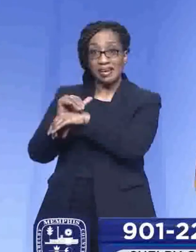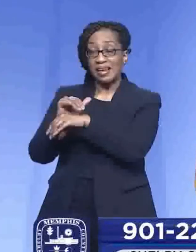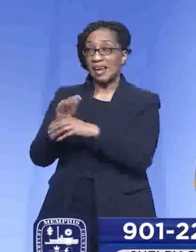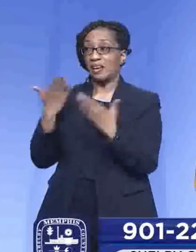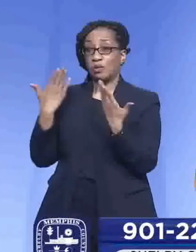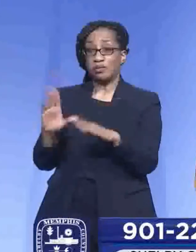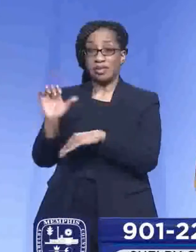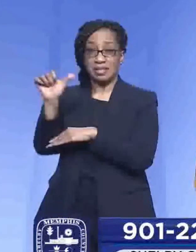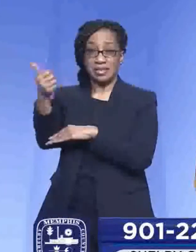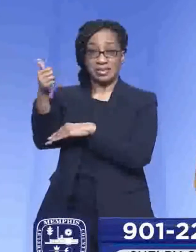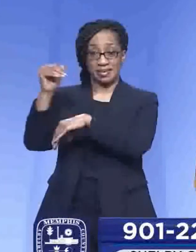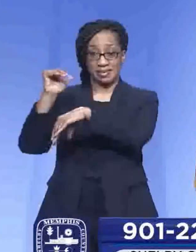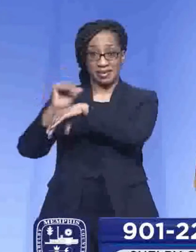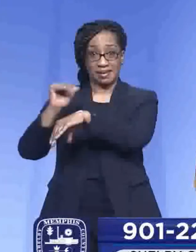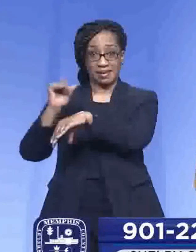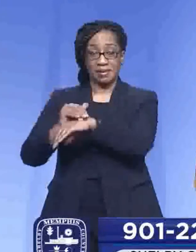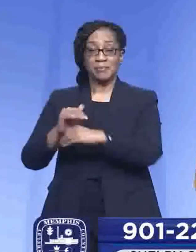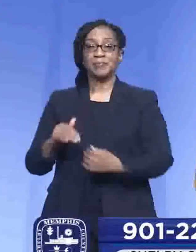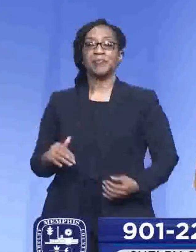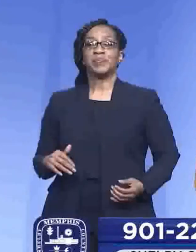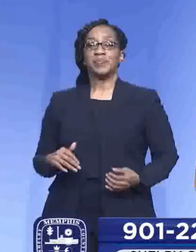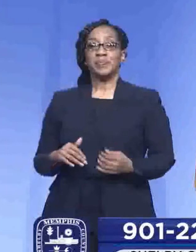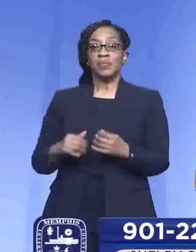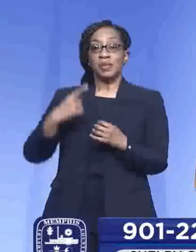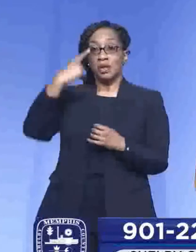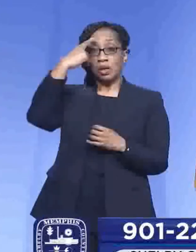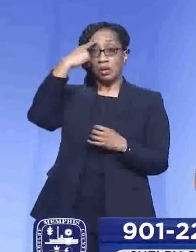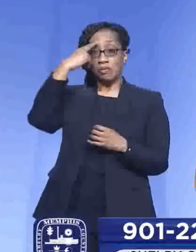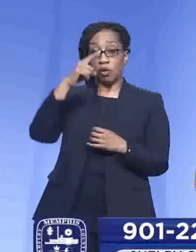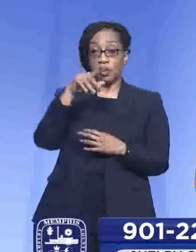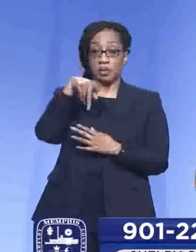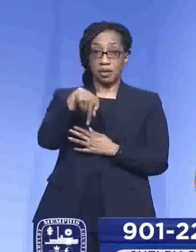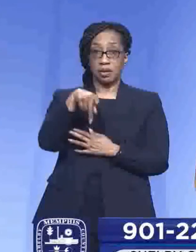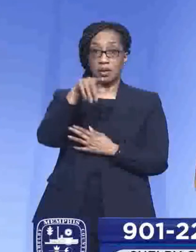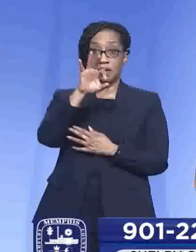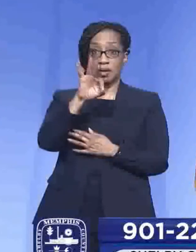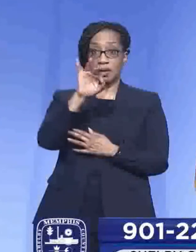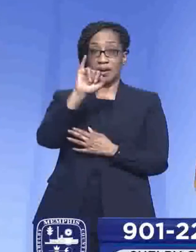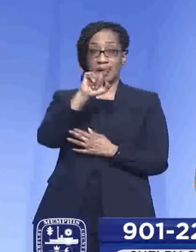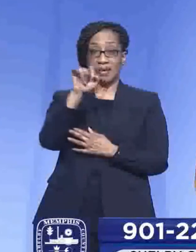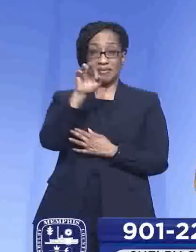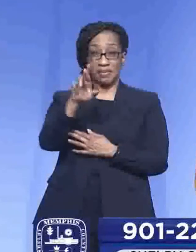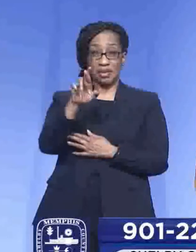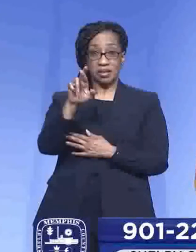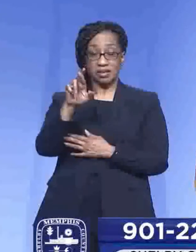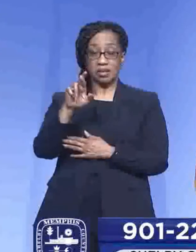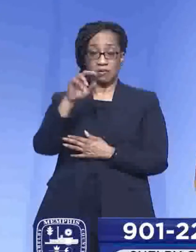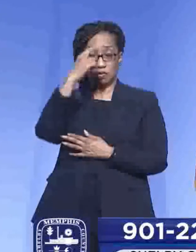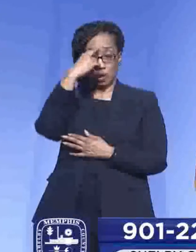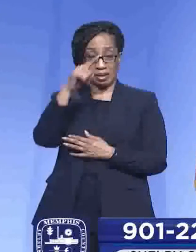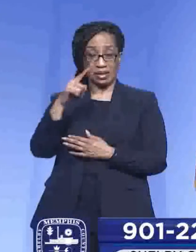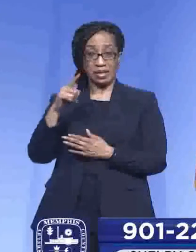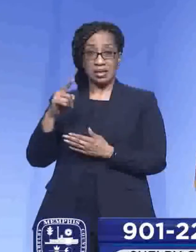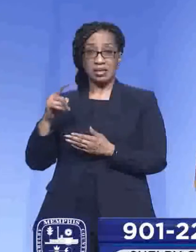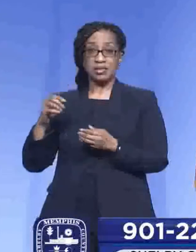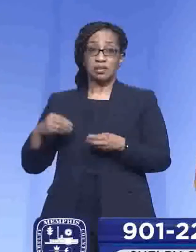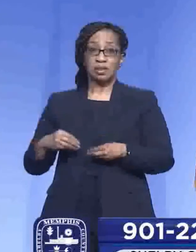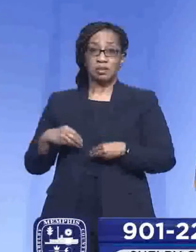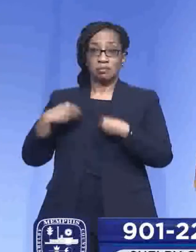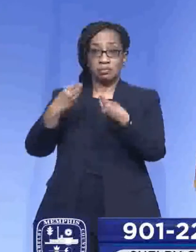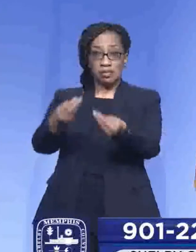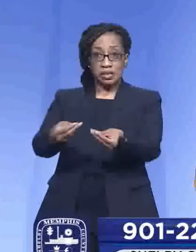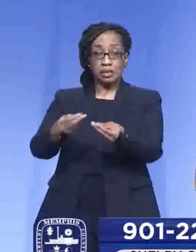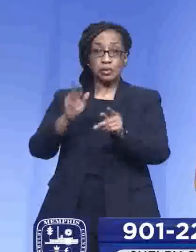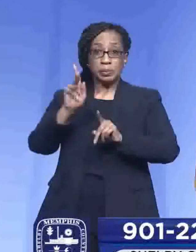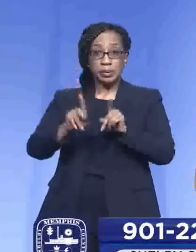10 p.m. In order for these Pfizer doses to be delivered to the public, they are very sensitive to